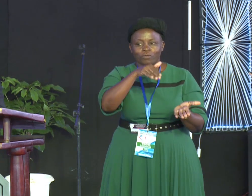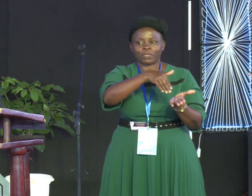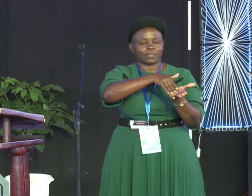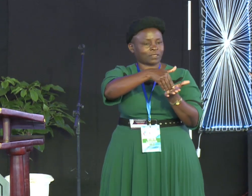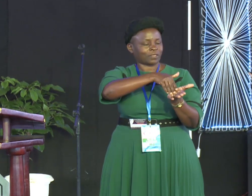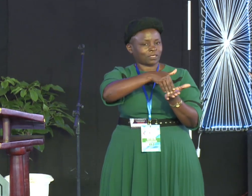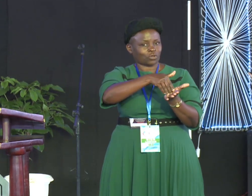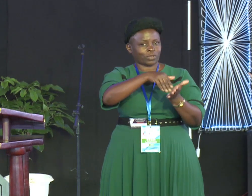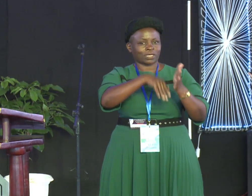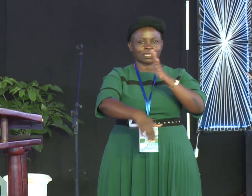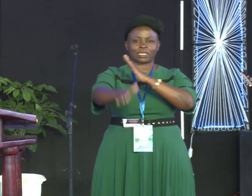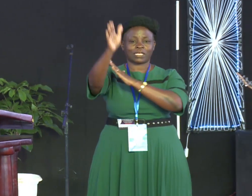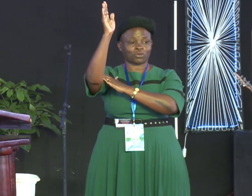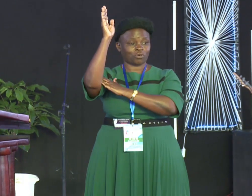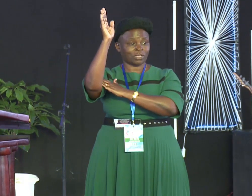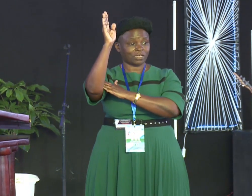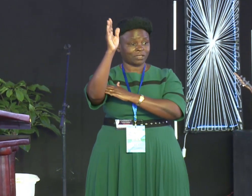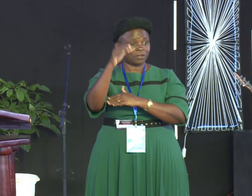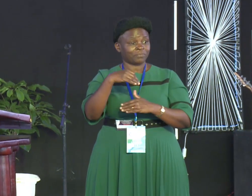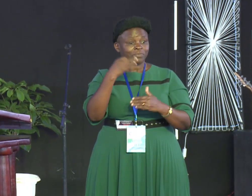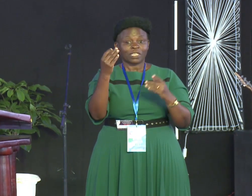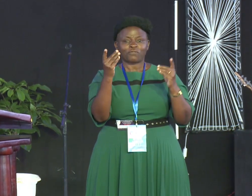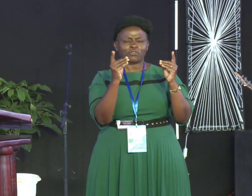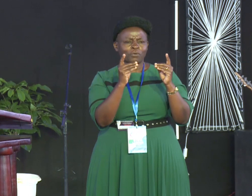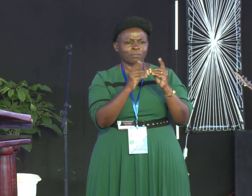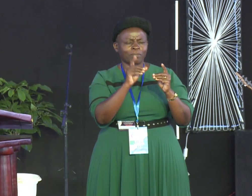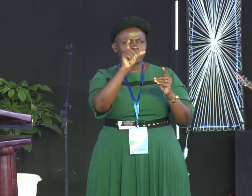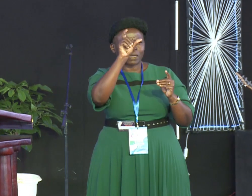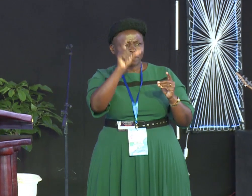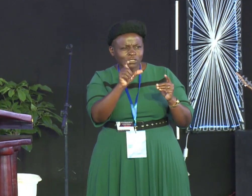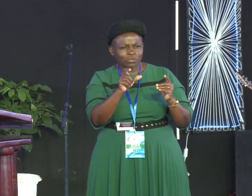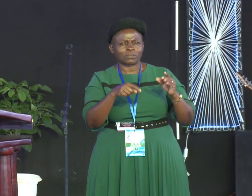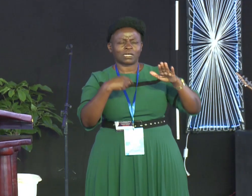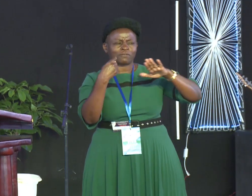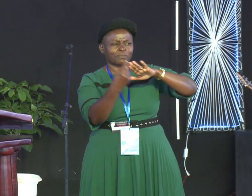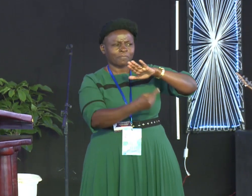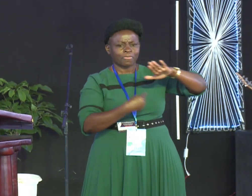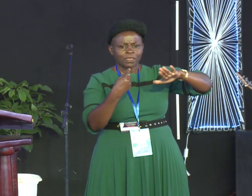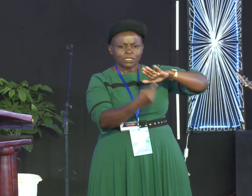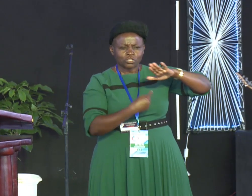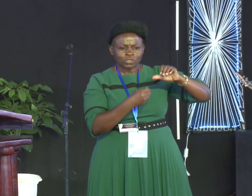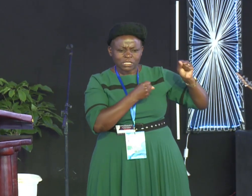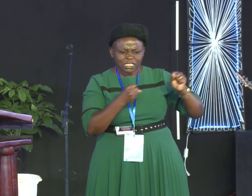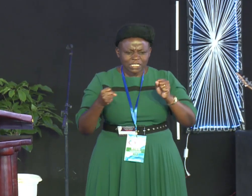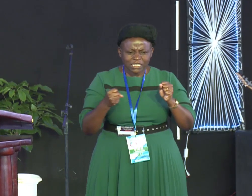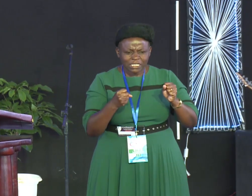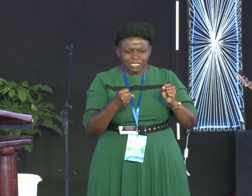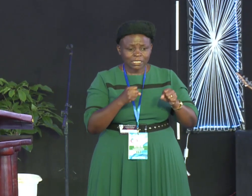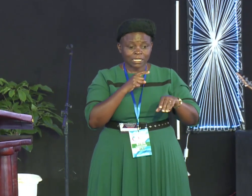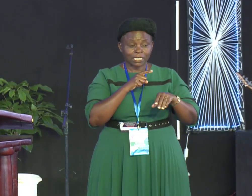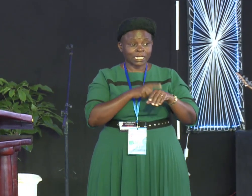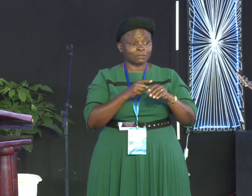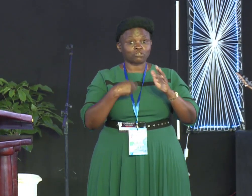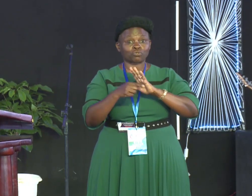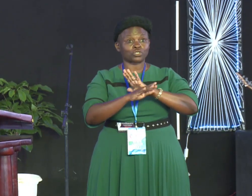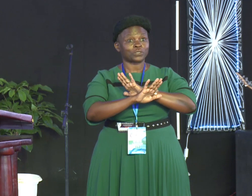strong or weak in God. Osanga omuntu alina embeera gy'ayitamu bw'aba yeewa agikutte bulungi ojja kumusanga ng'ekiseera ky'ayitira mu mbeera